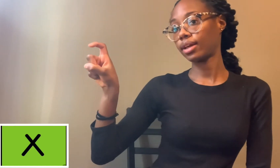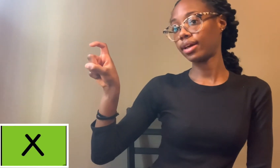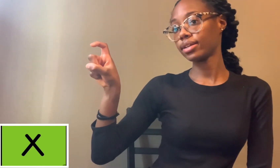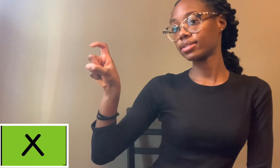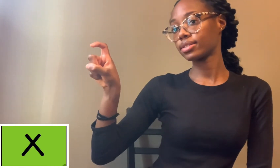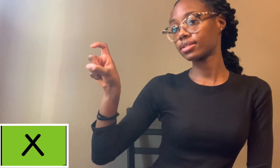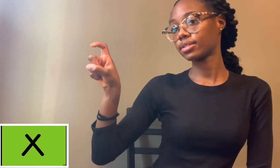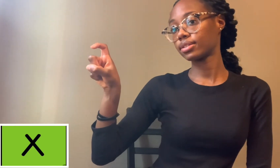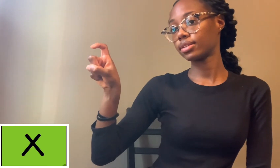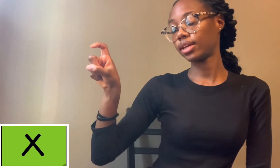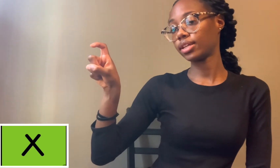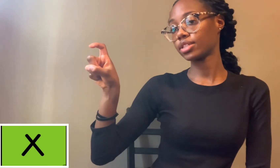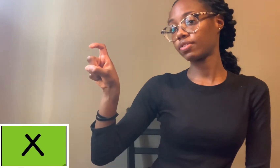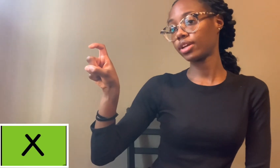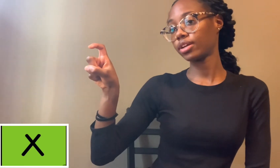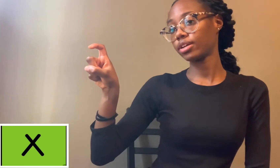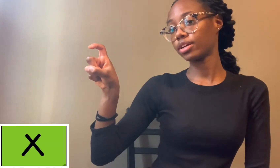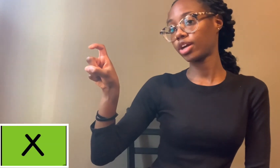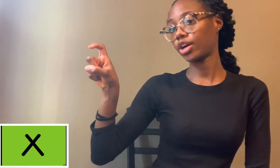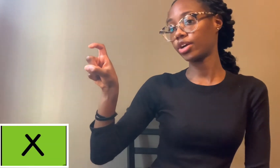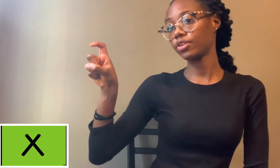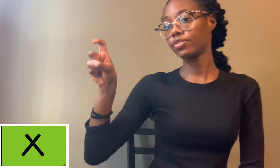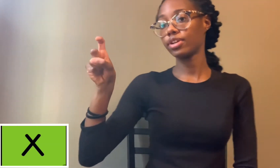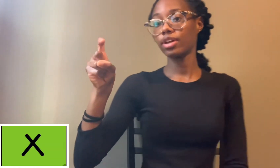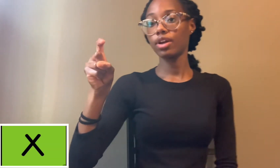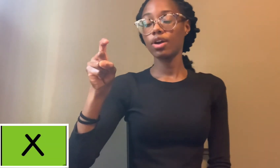X. Index finger curved.